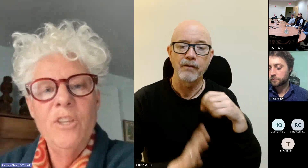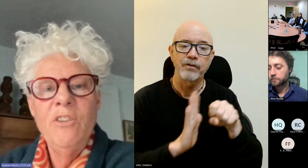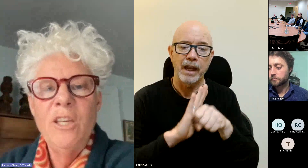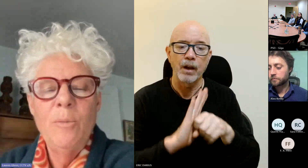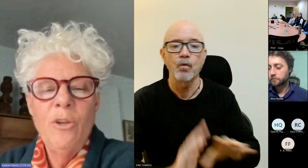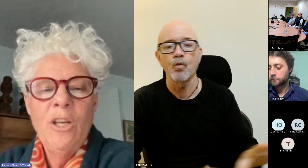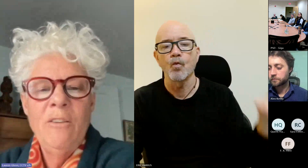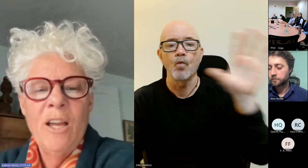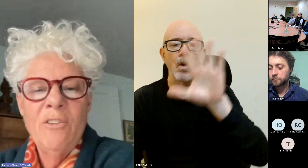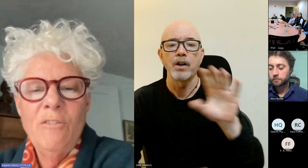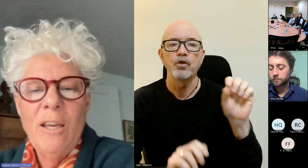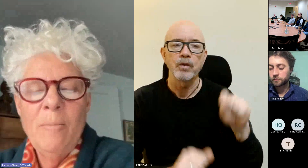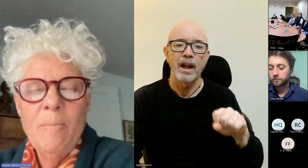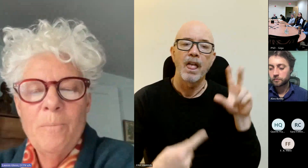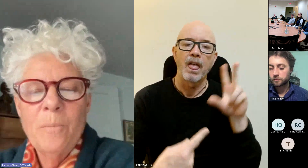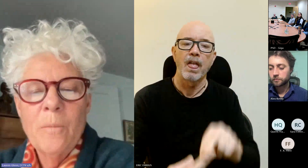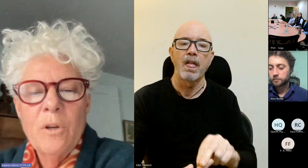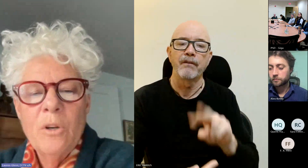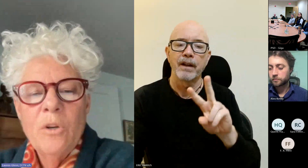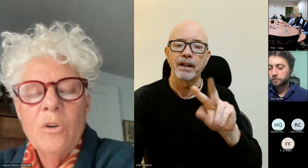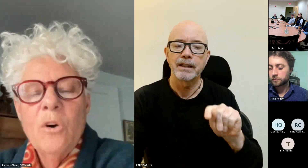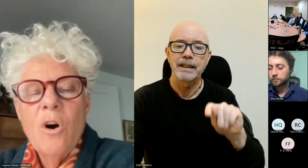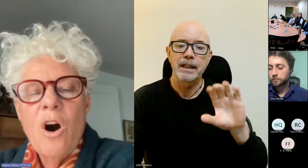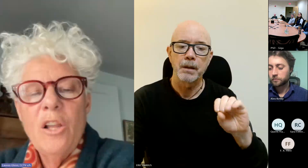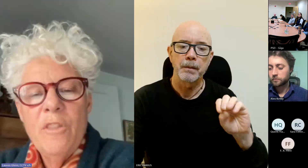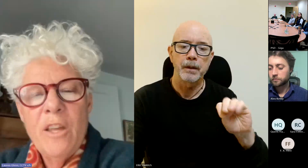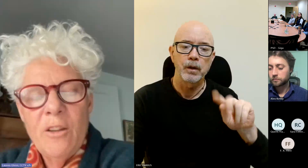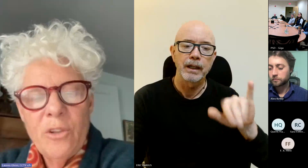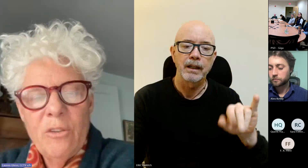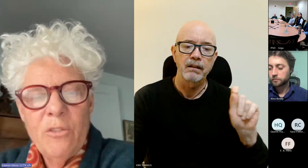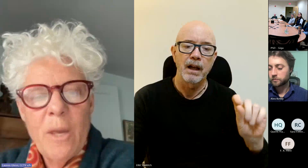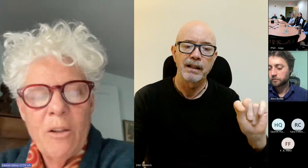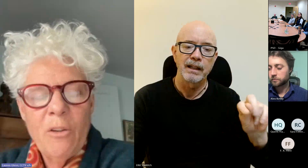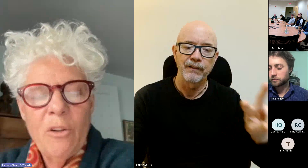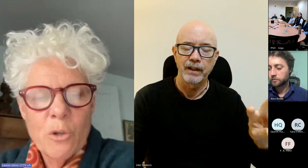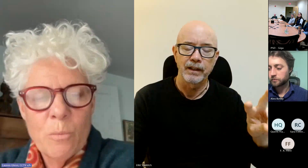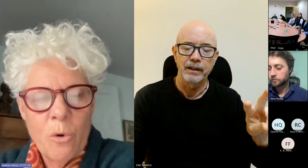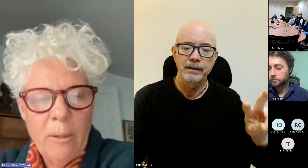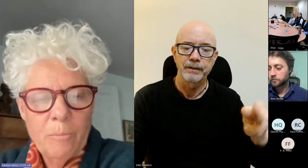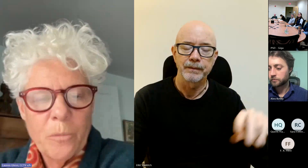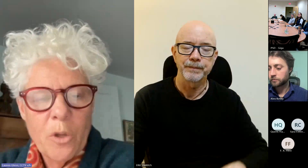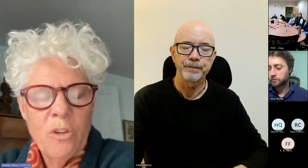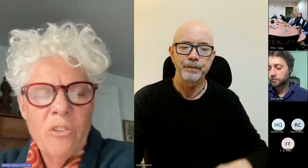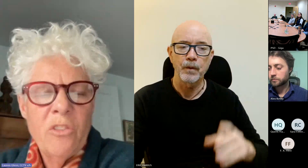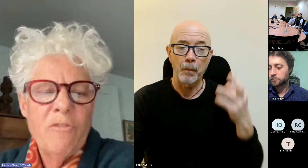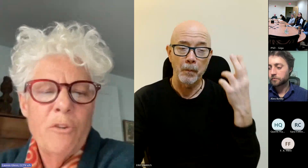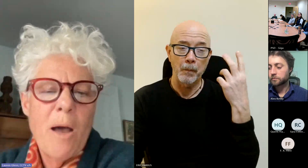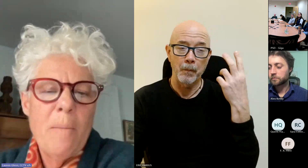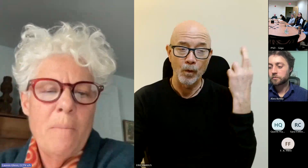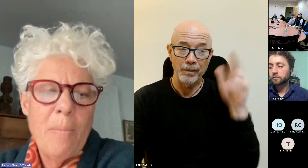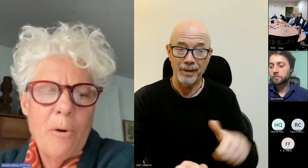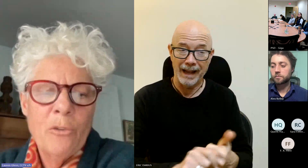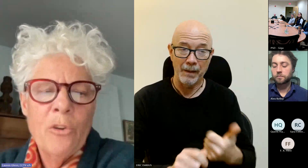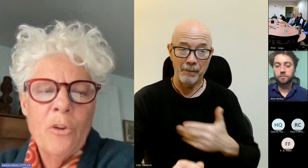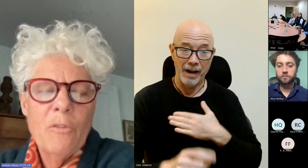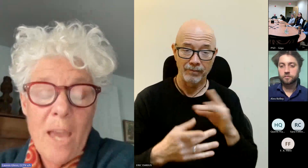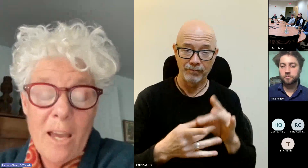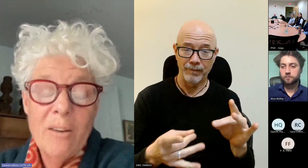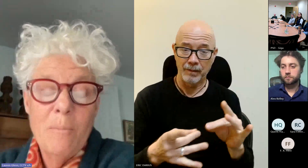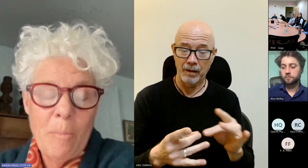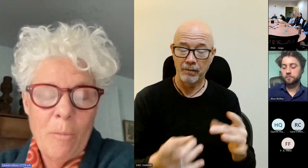website vtcommunity.tv. All of this is to make a larger point, which is that Vermont